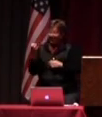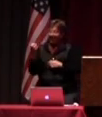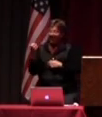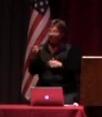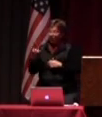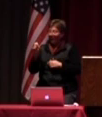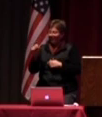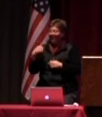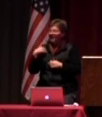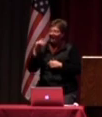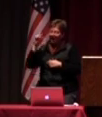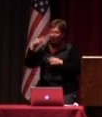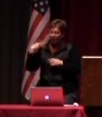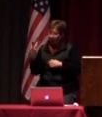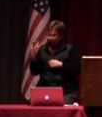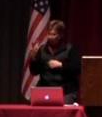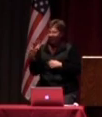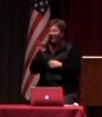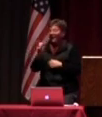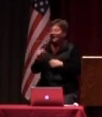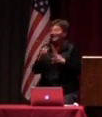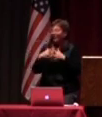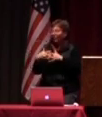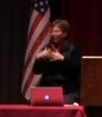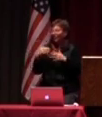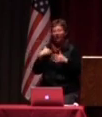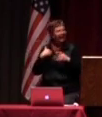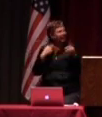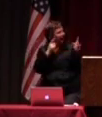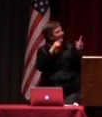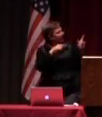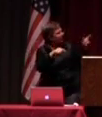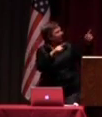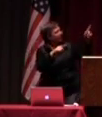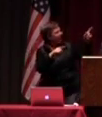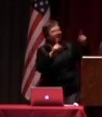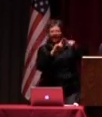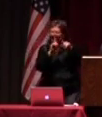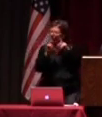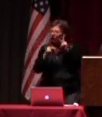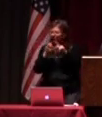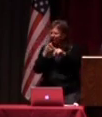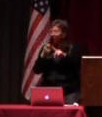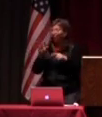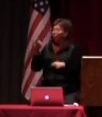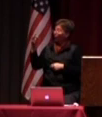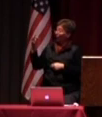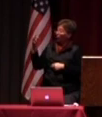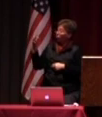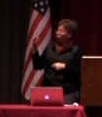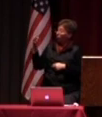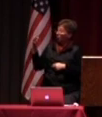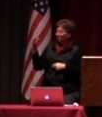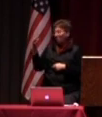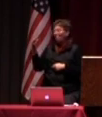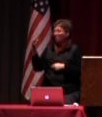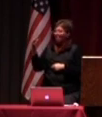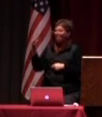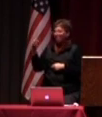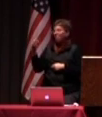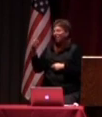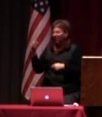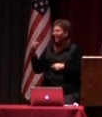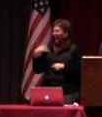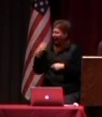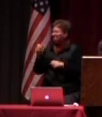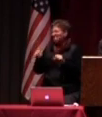Toussaint Louverture, the South Americans had Bolivar, and also San Martin. The French auditioned a number of figures for this role,